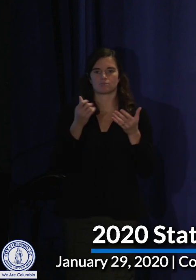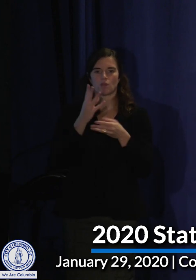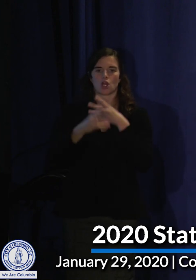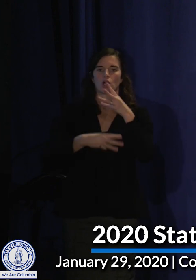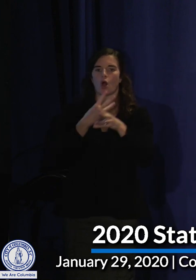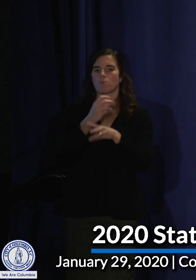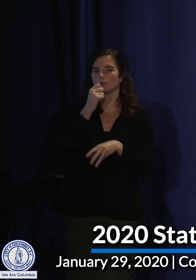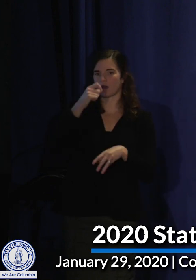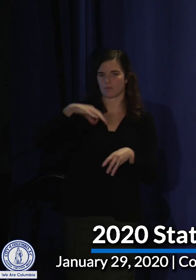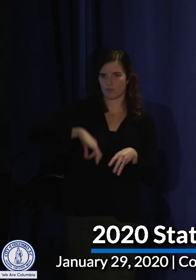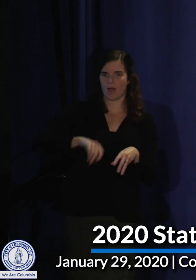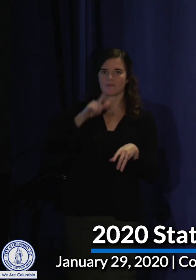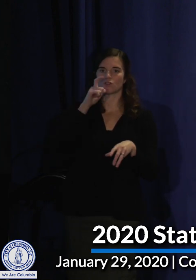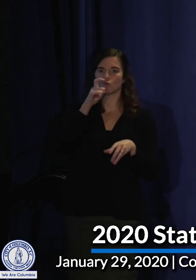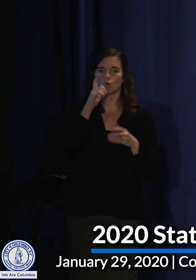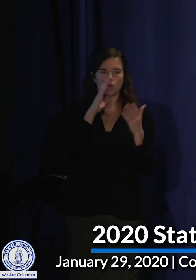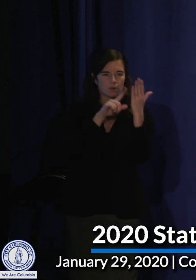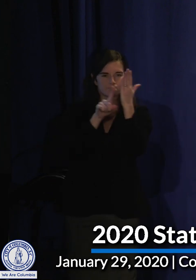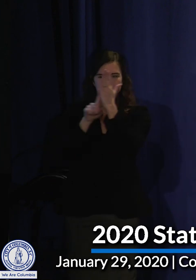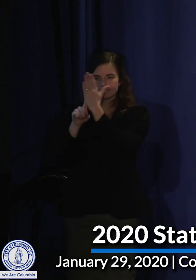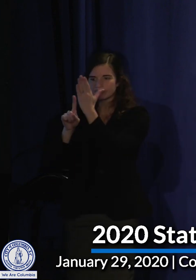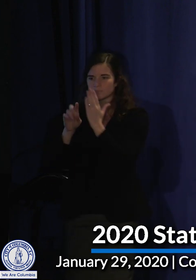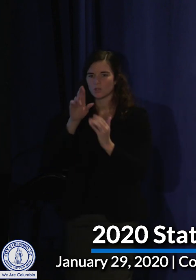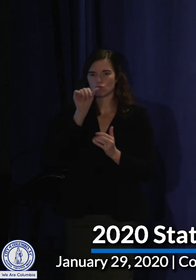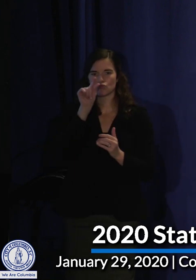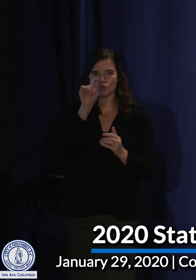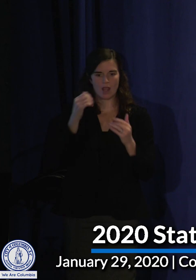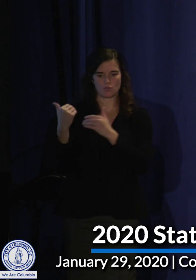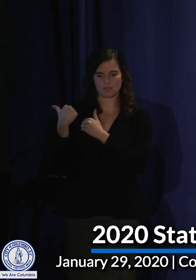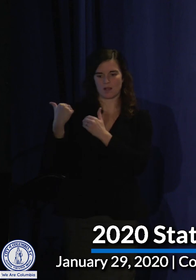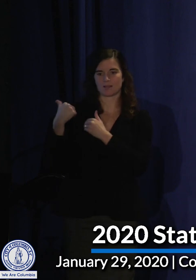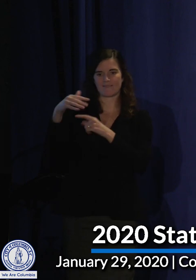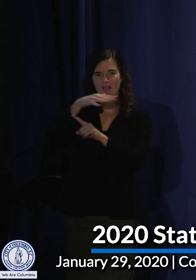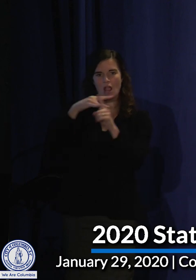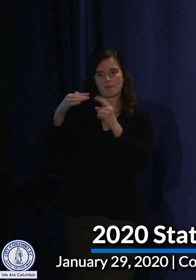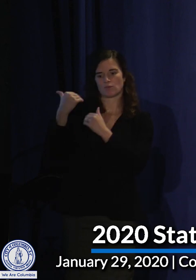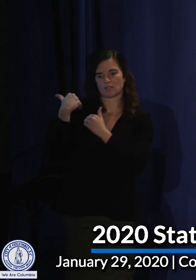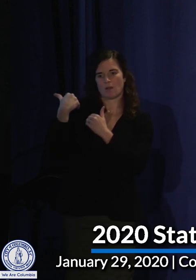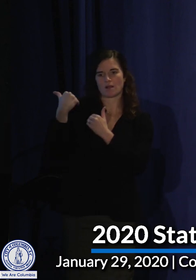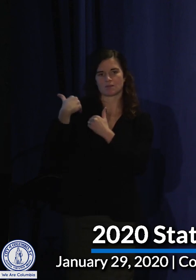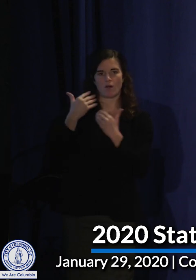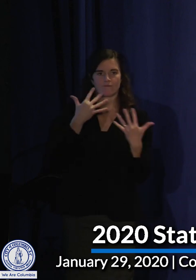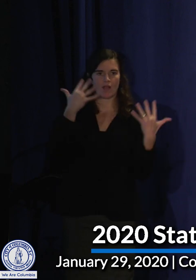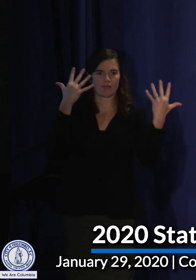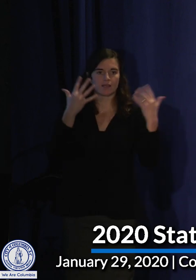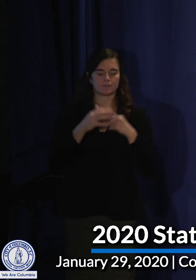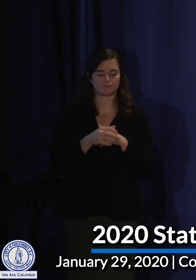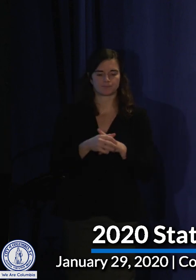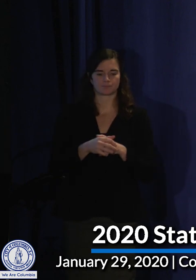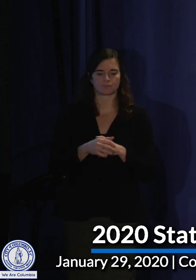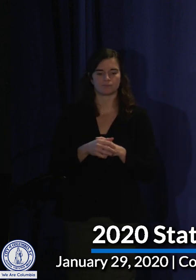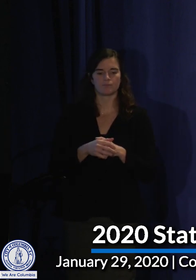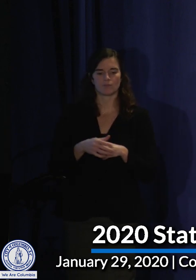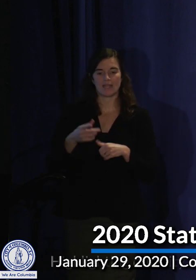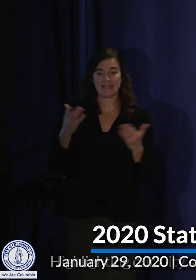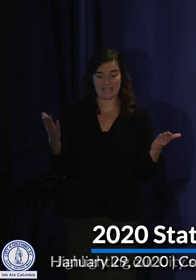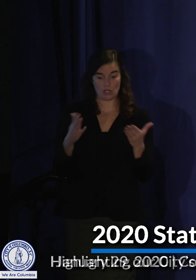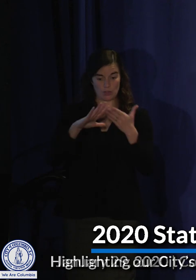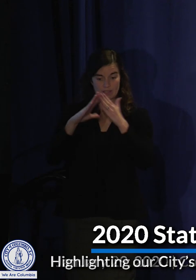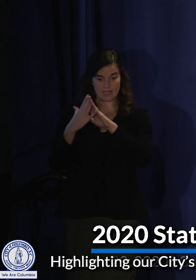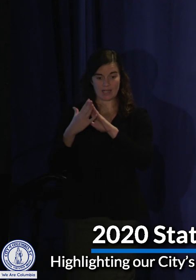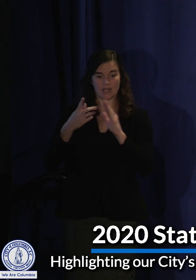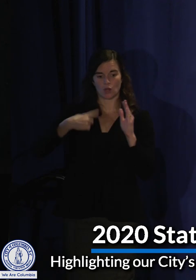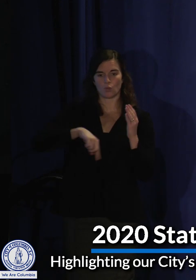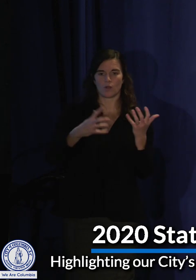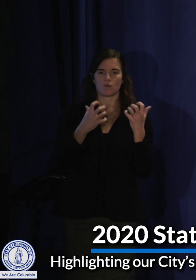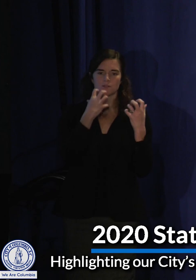rates environmentally responsible investments. As a city, we not only prioritize sustainability efforts